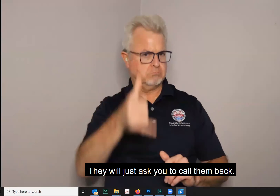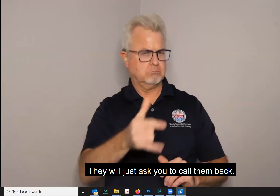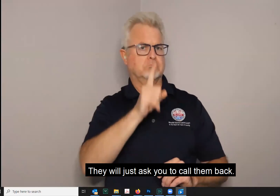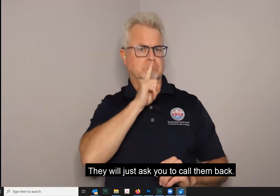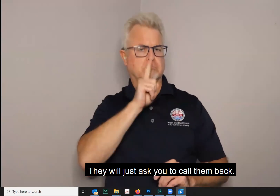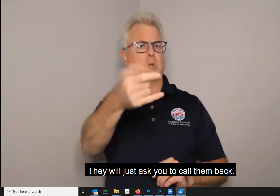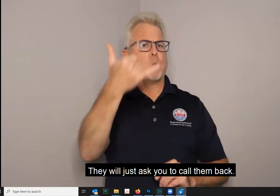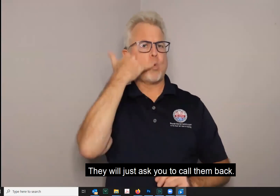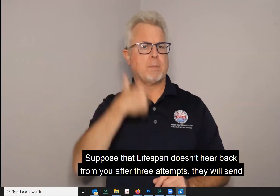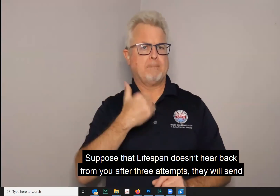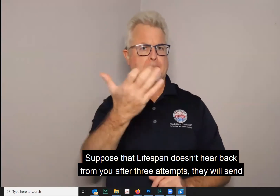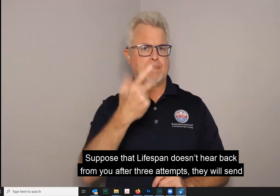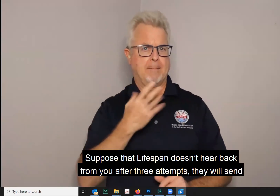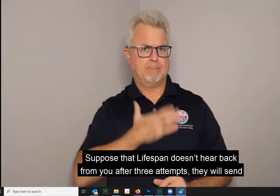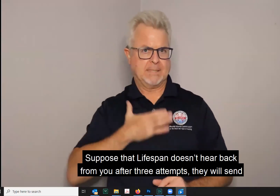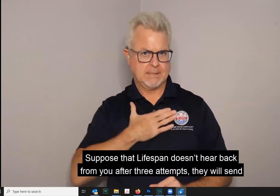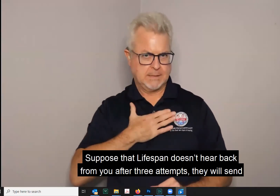just ask you to call them back.